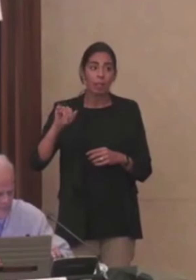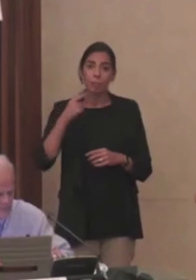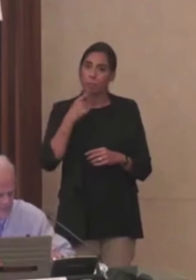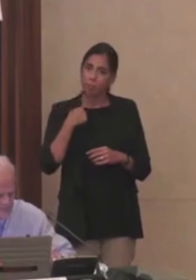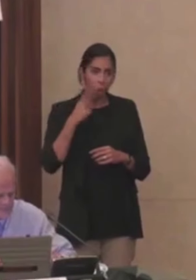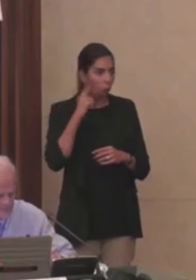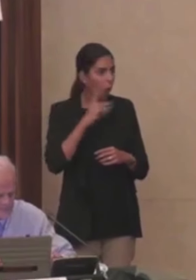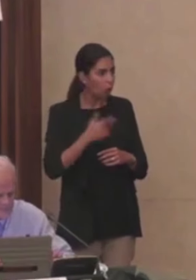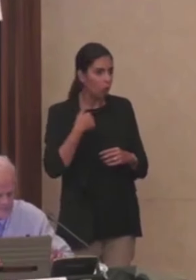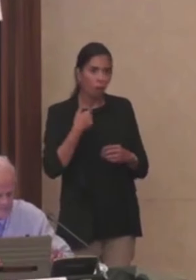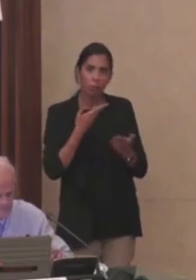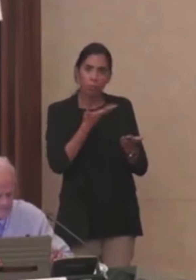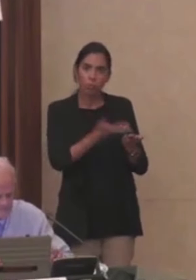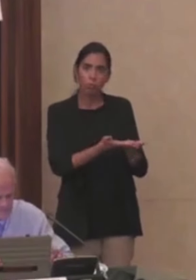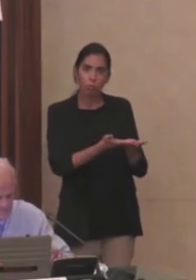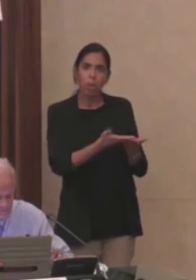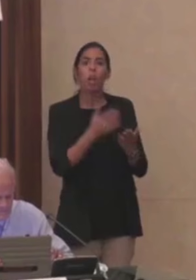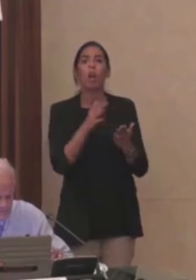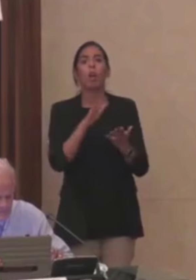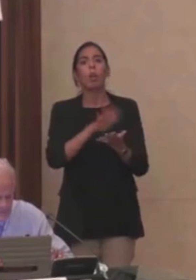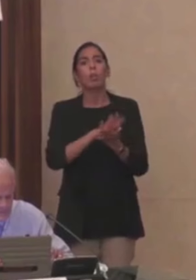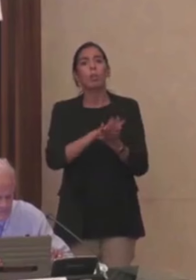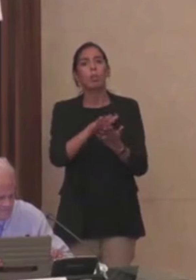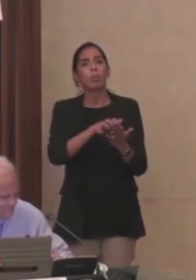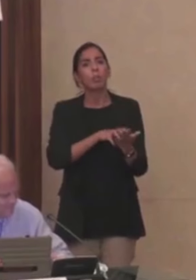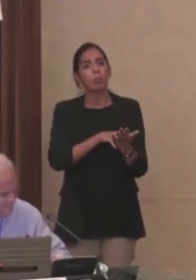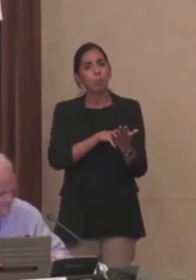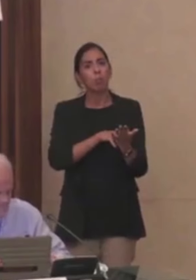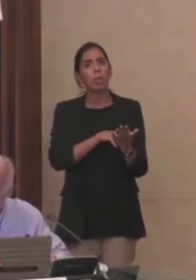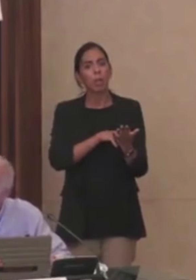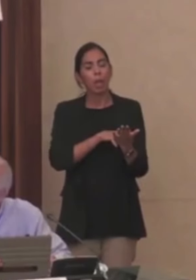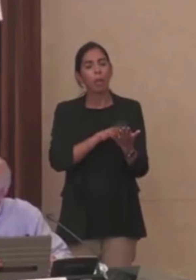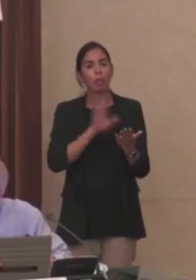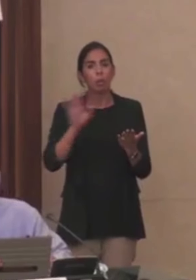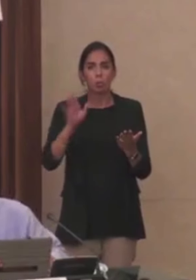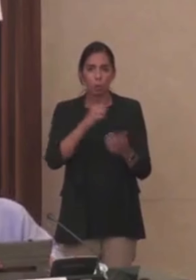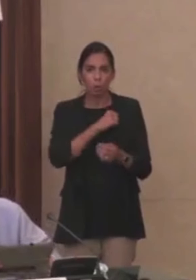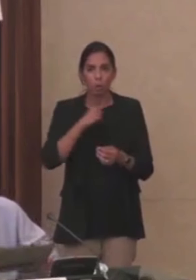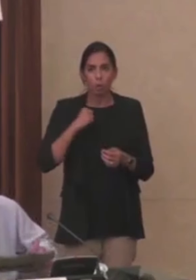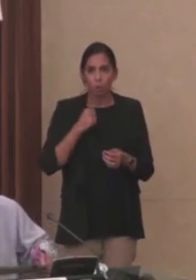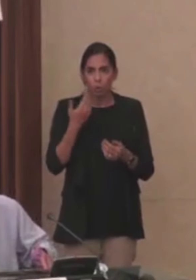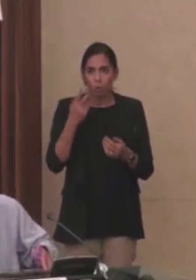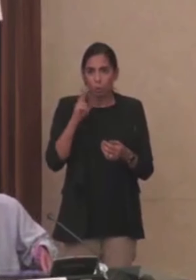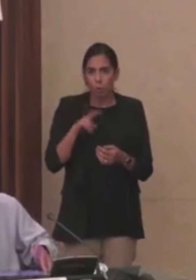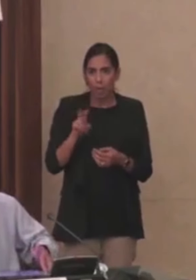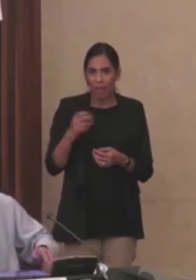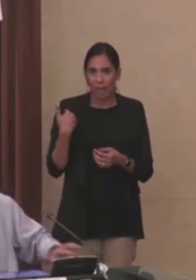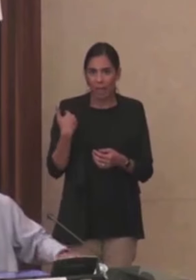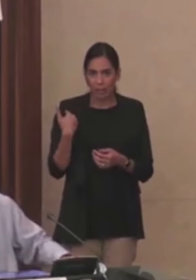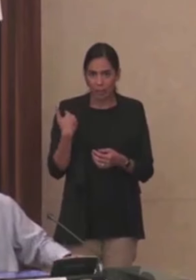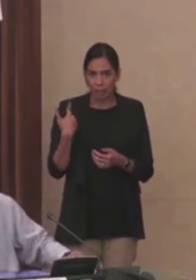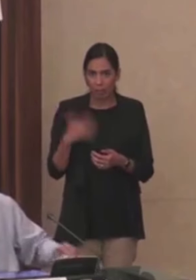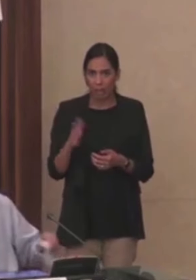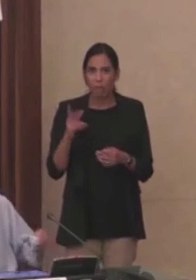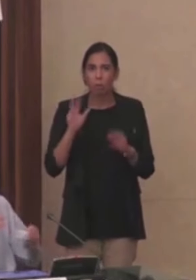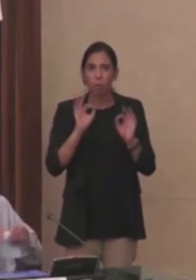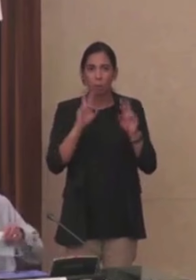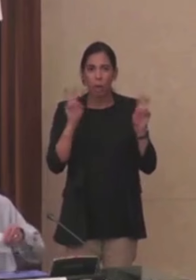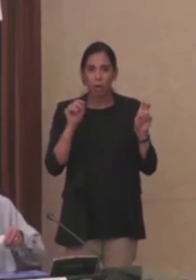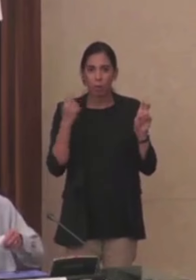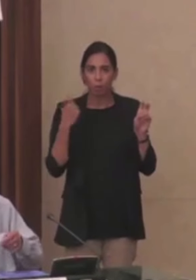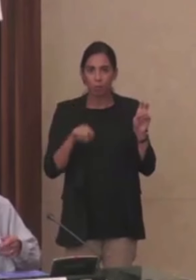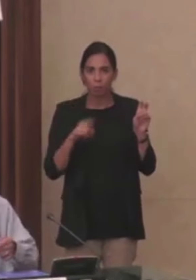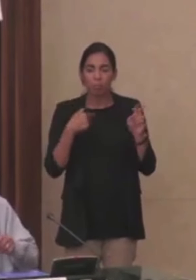HLA401. And he said, I know. And he gave us a paper about this specific gene dating